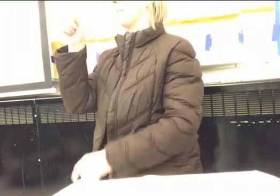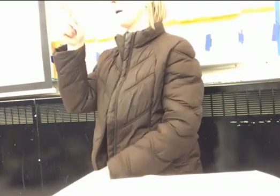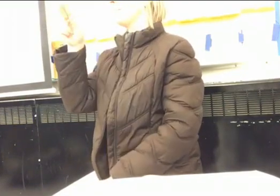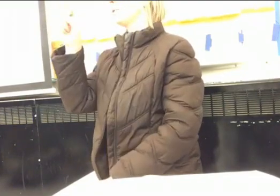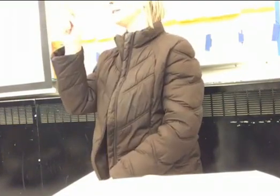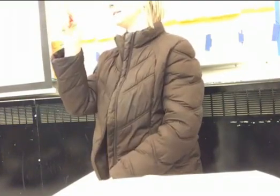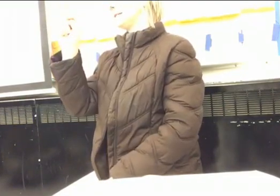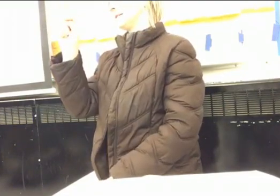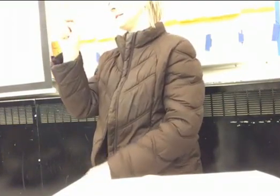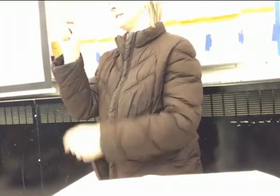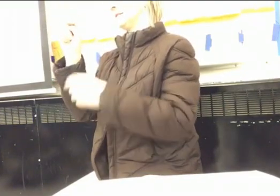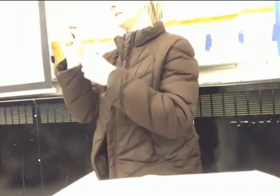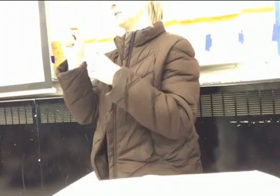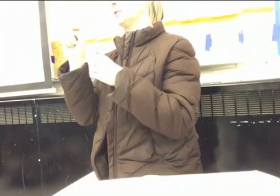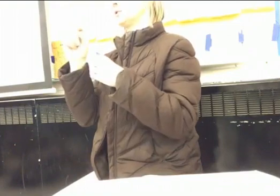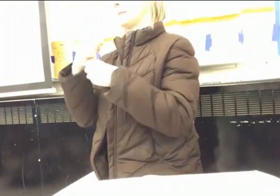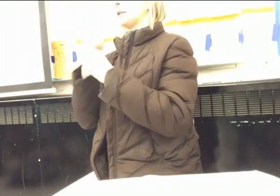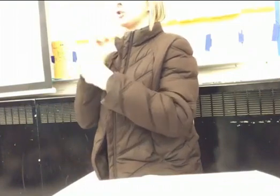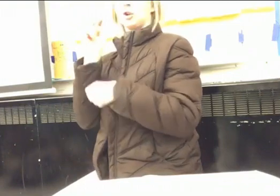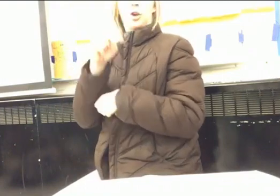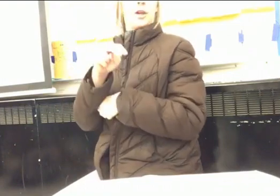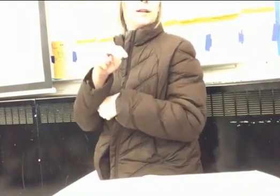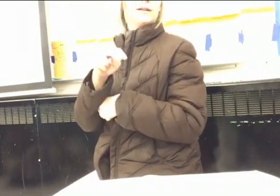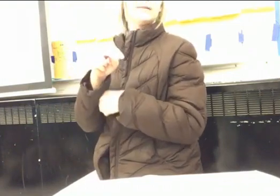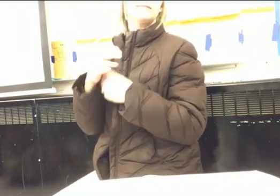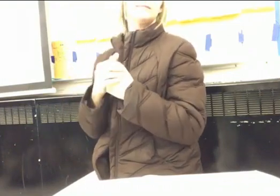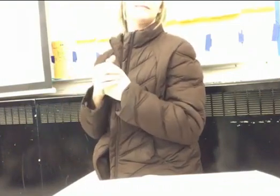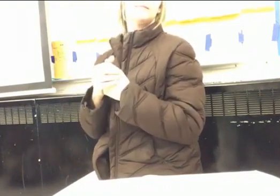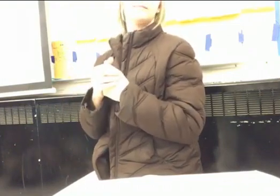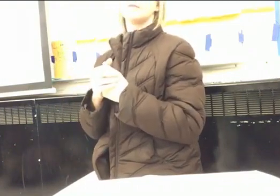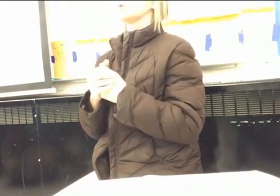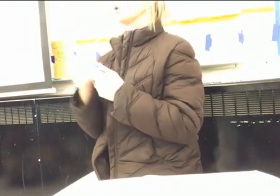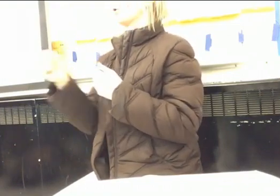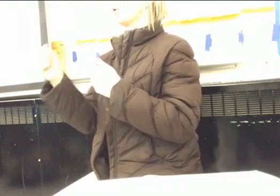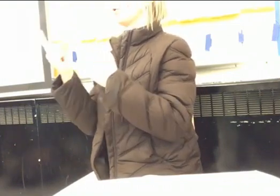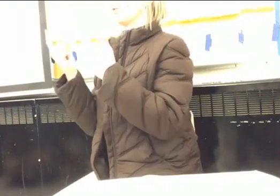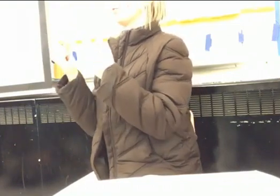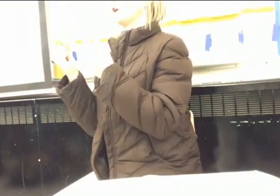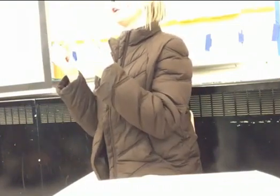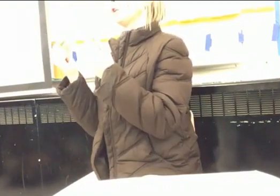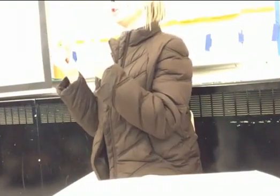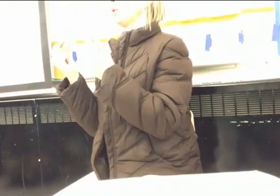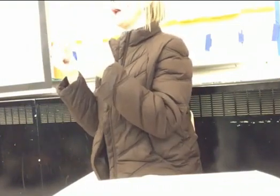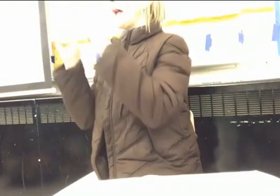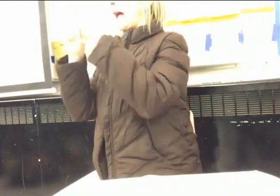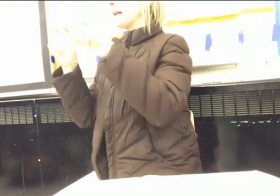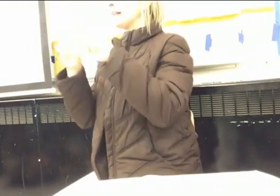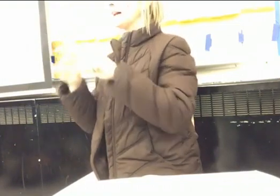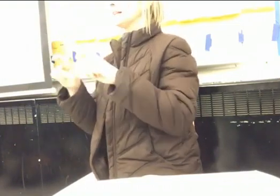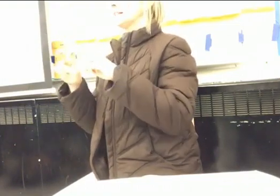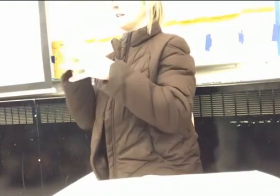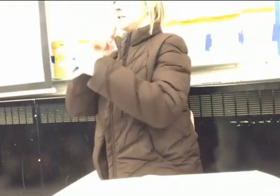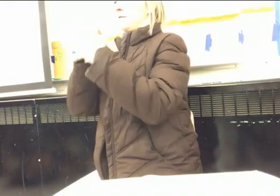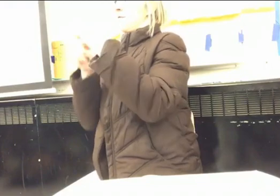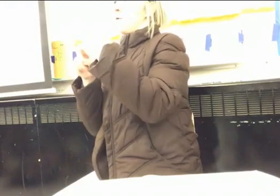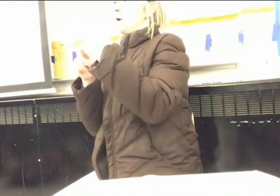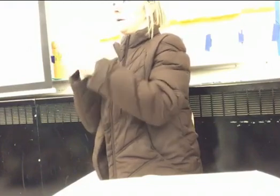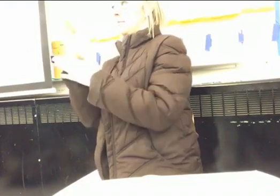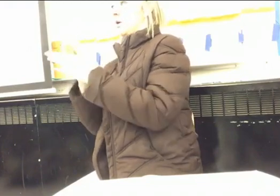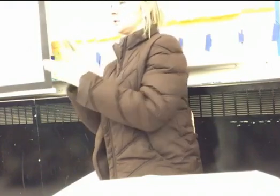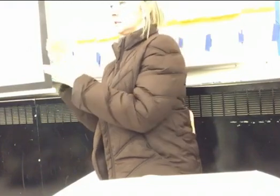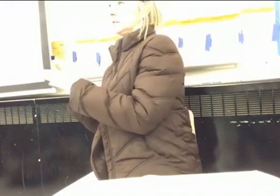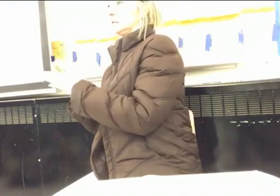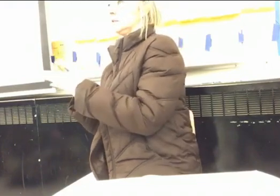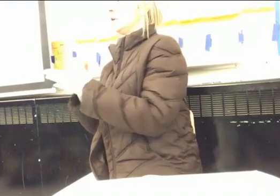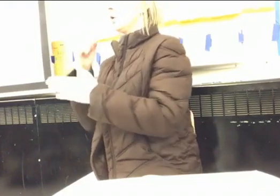Now, if you'll make sure you're looking on the back here, basically what you're going to do is you're going to analyze this in 4 different parts. You're going to say,